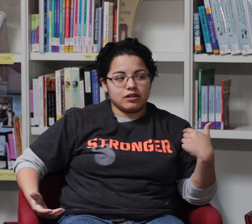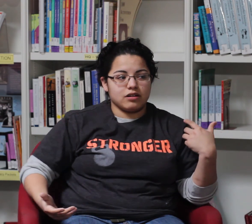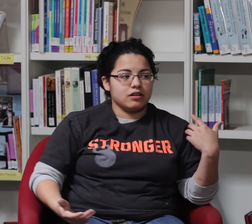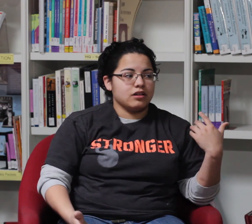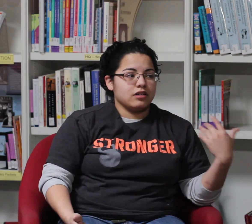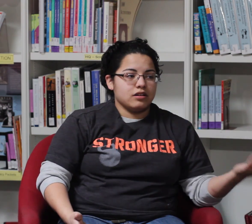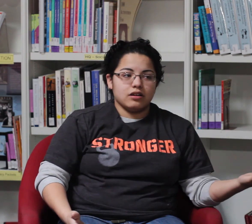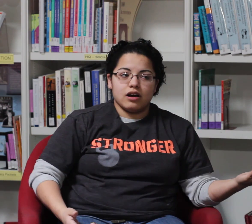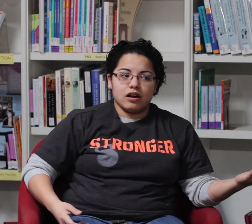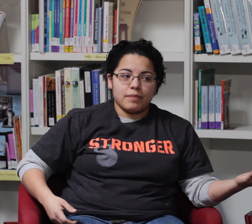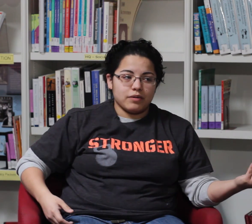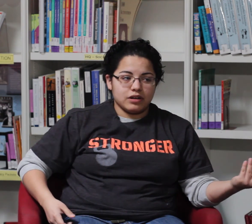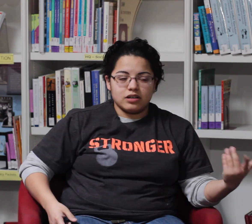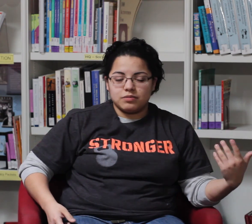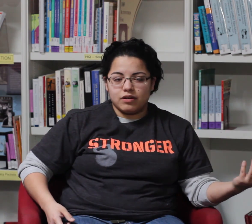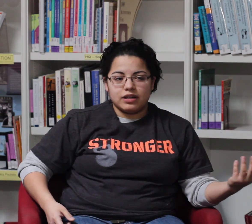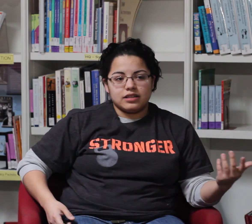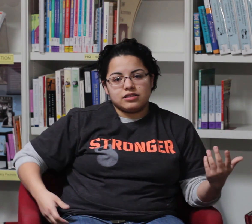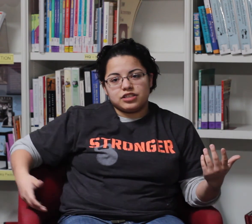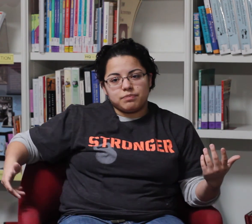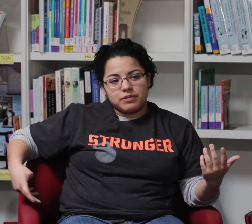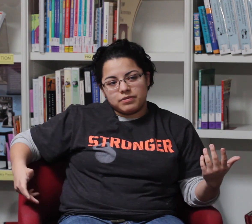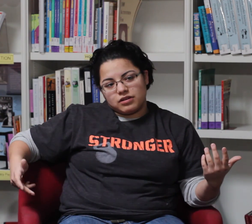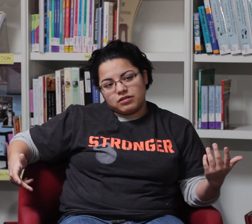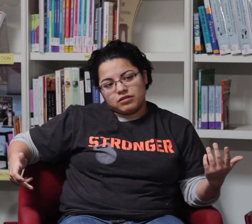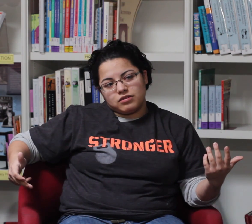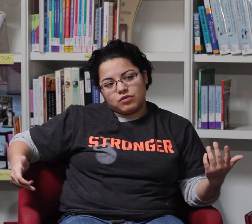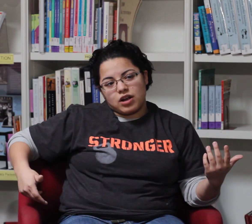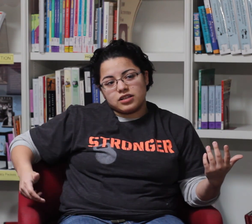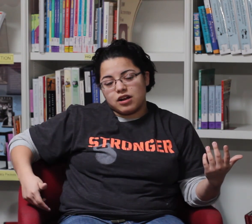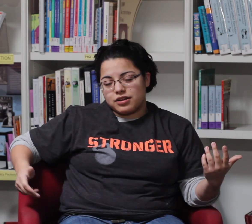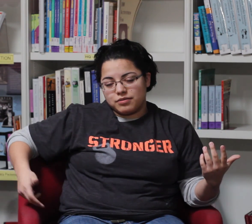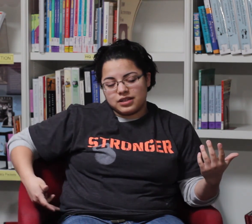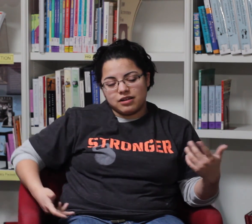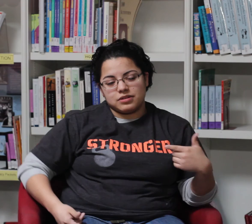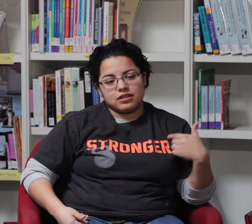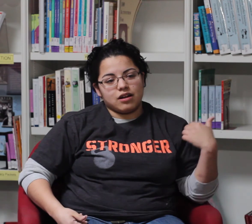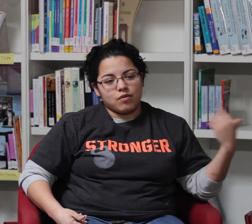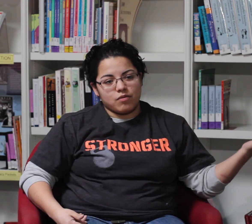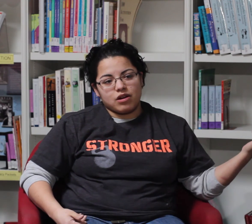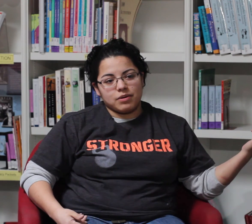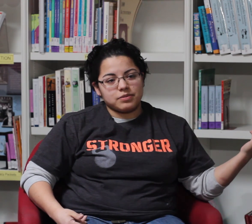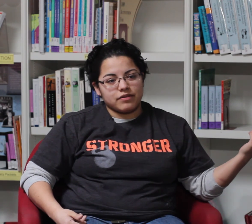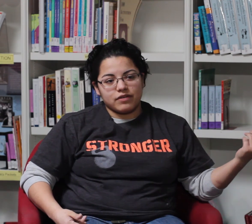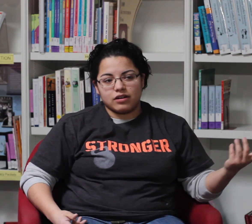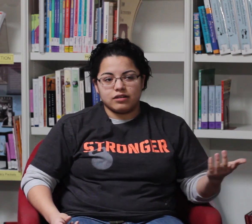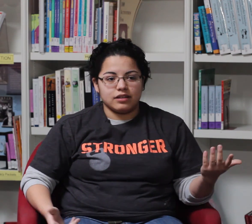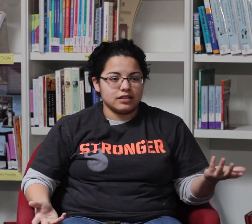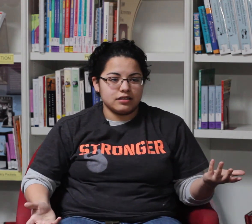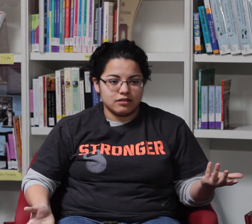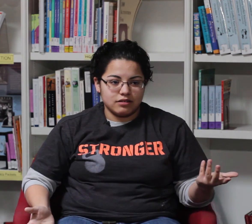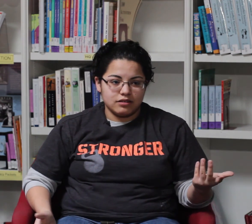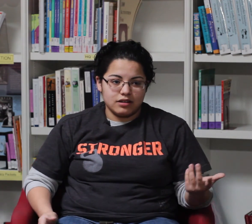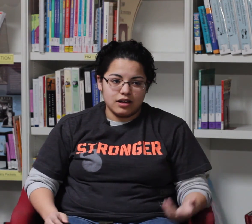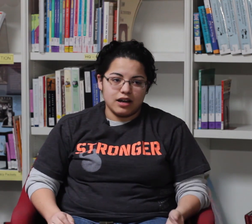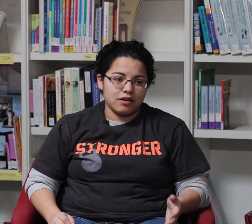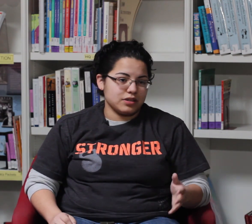to help out with the customer or anything, just beep the walkie-talkie 3 times, and then I'll come up to the front, and then that's it. I don't tell